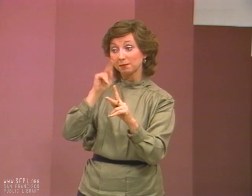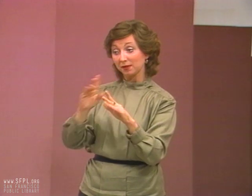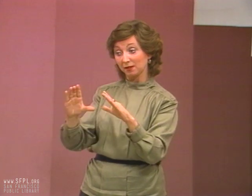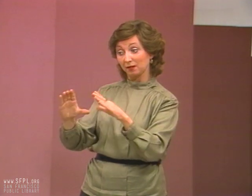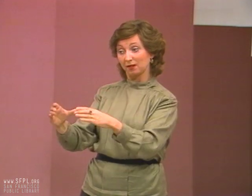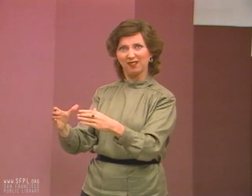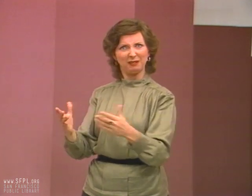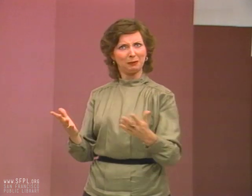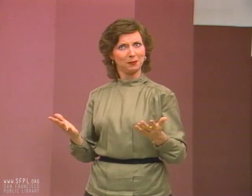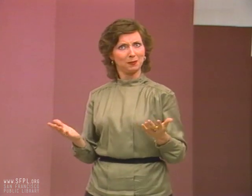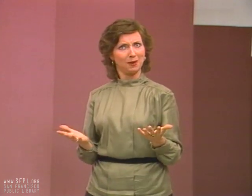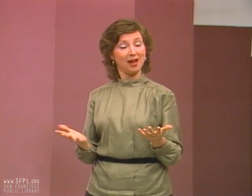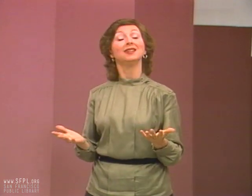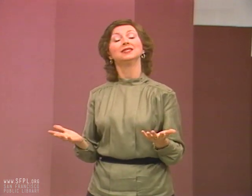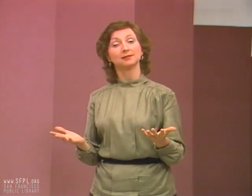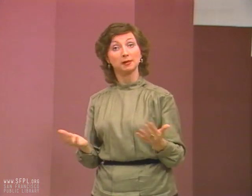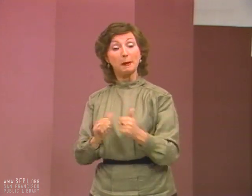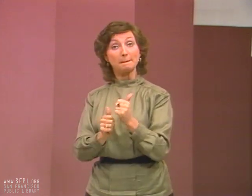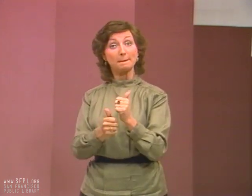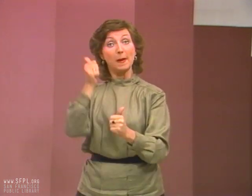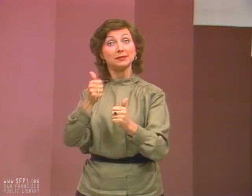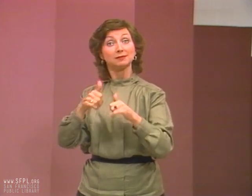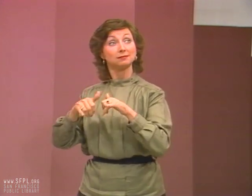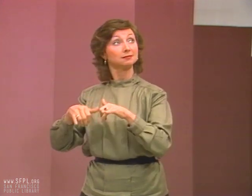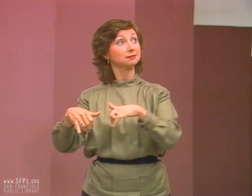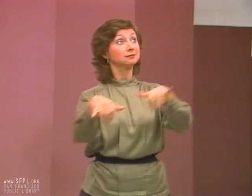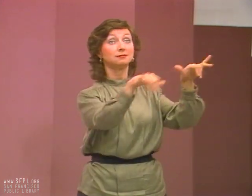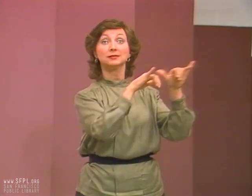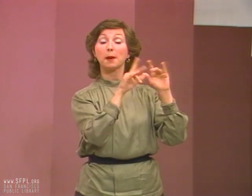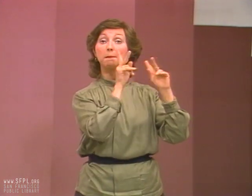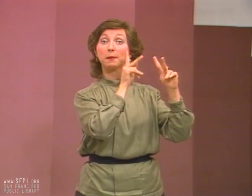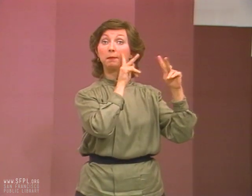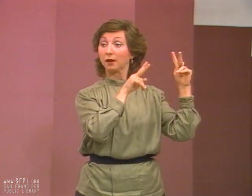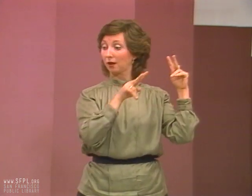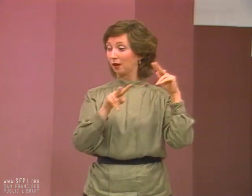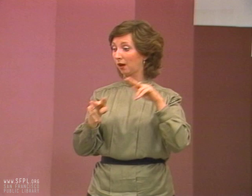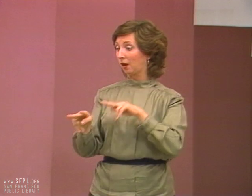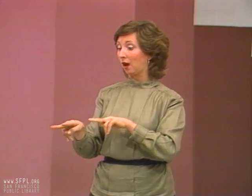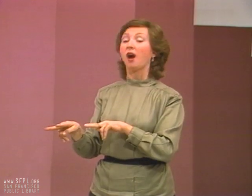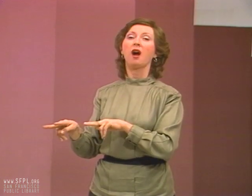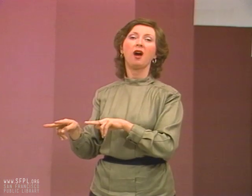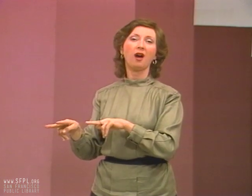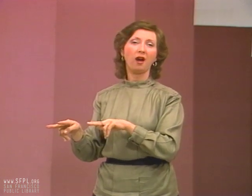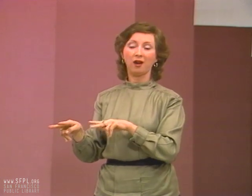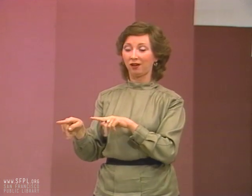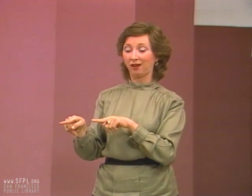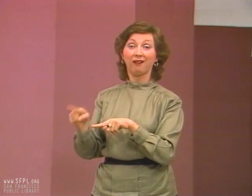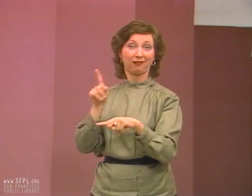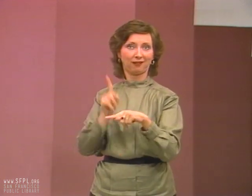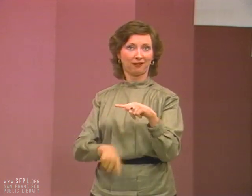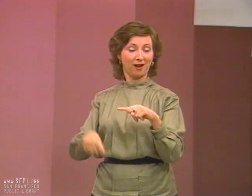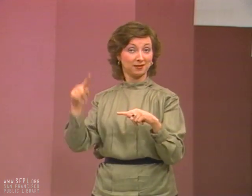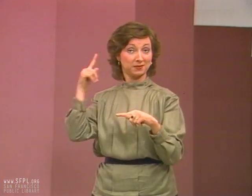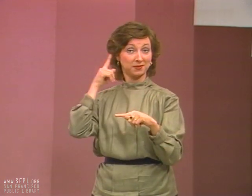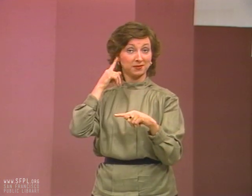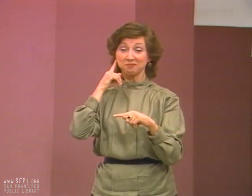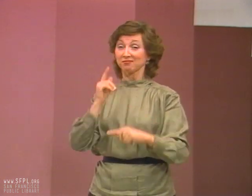people. A common misconception is that deaf people are simply individuals who cannot hear. Our